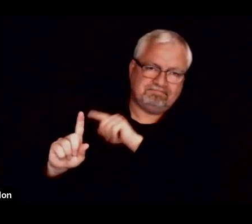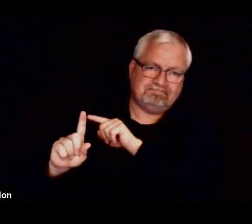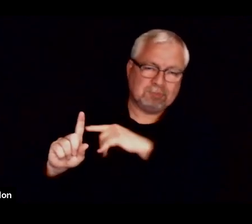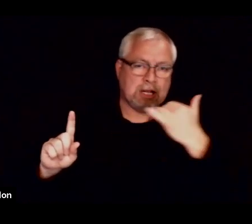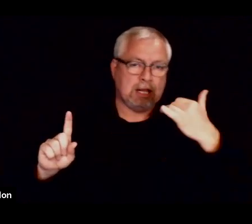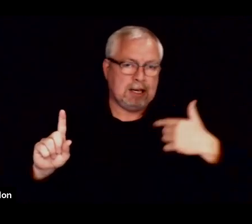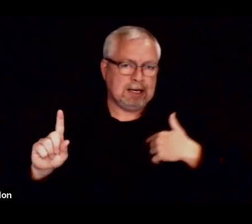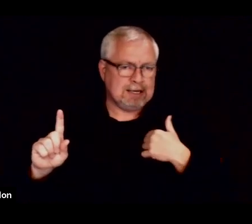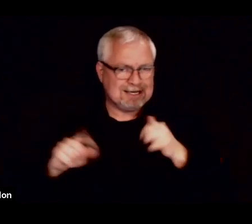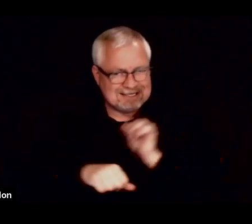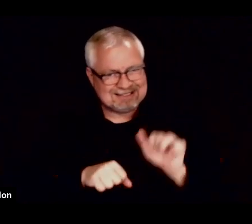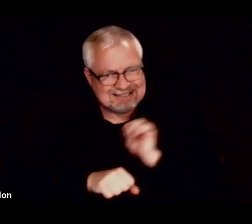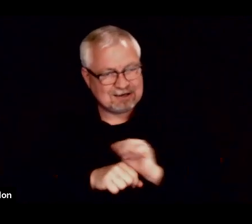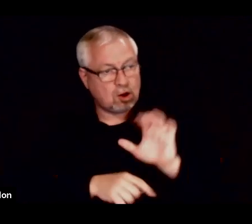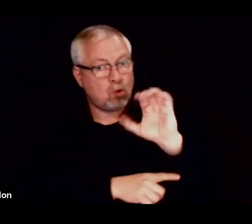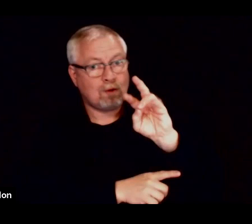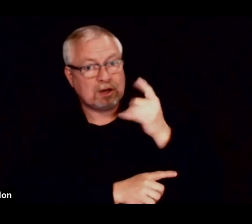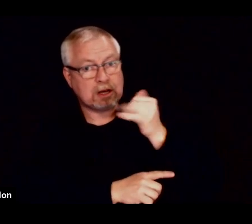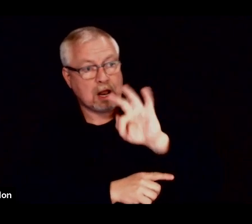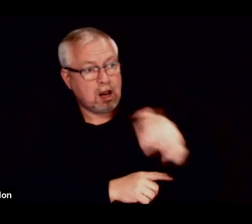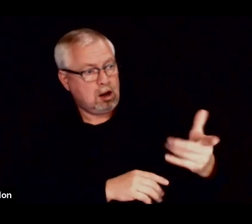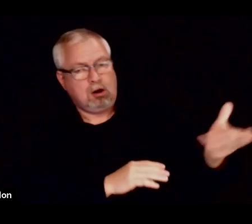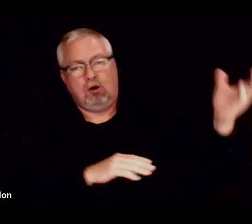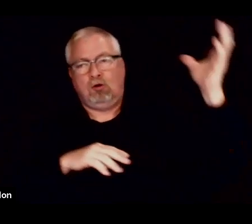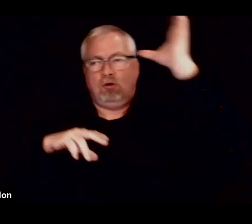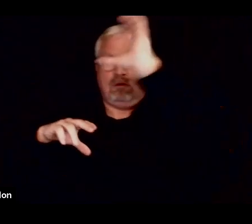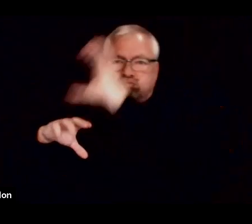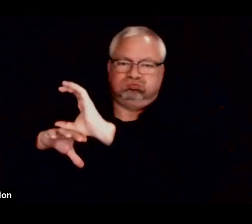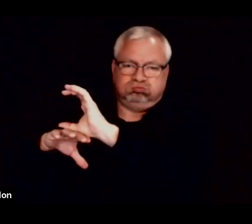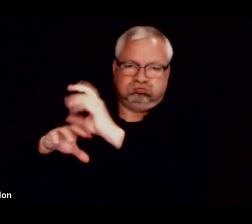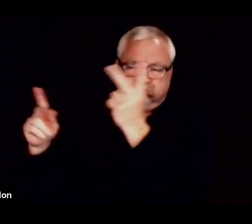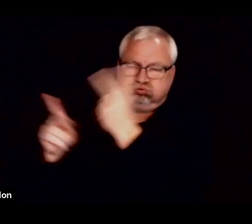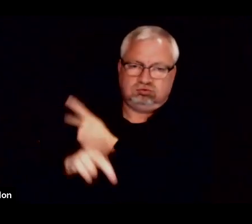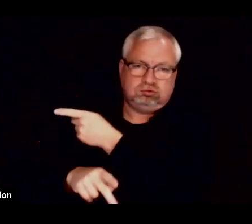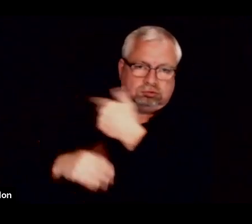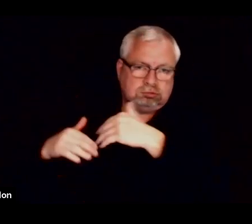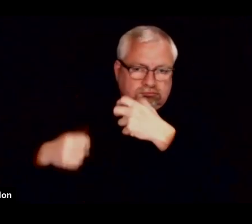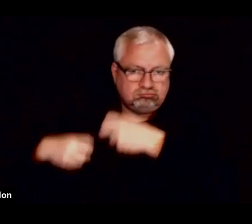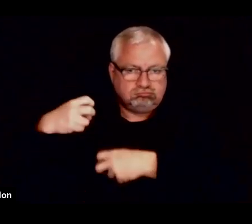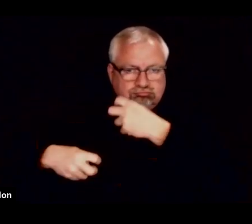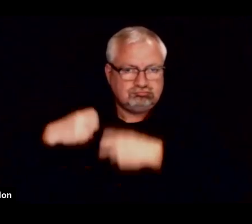added further stress to an already challenging staffing situation in long-term care.